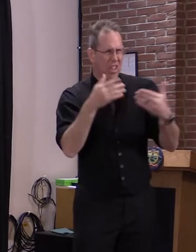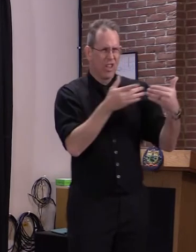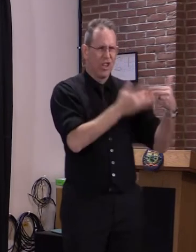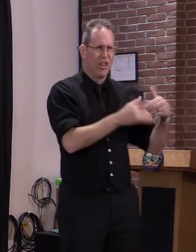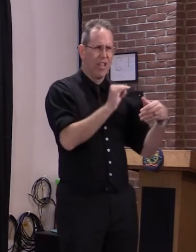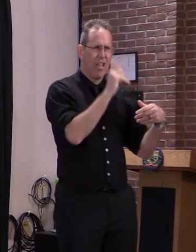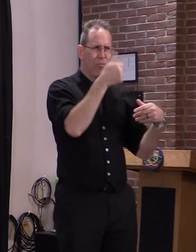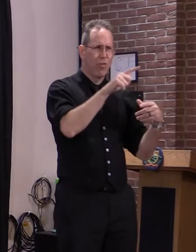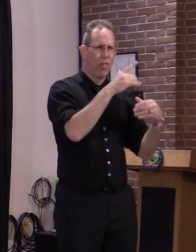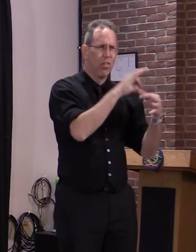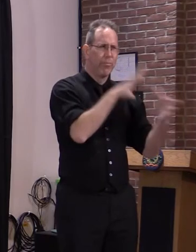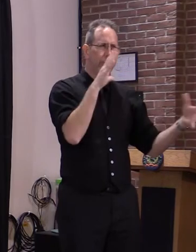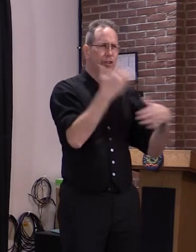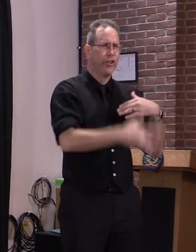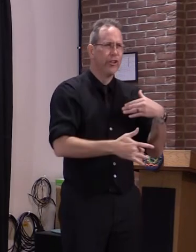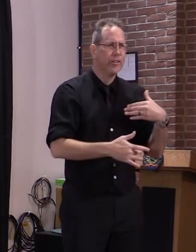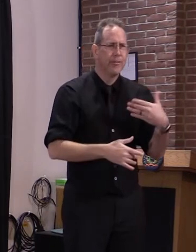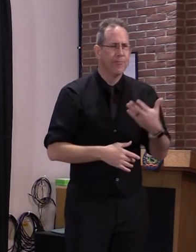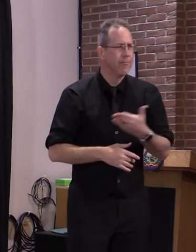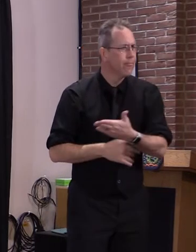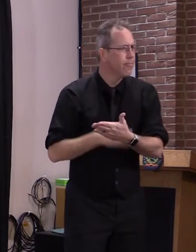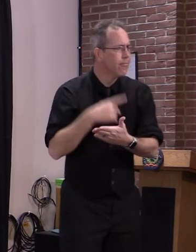that better than me.